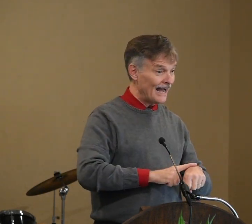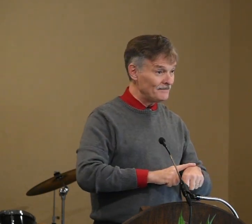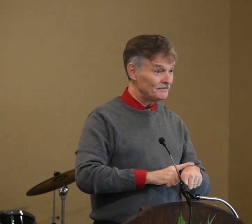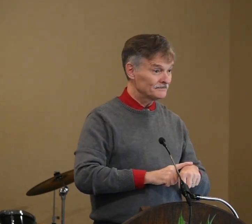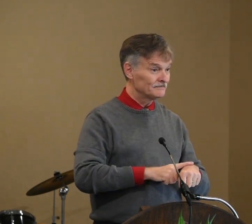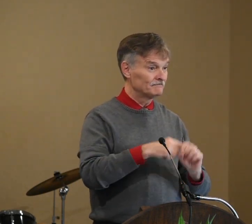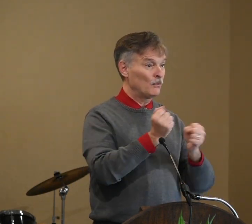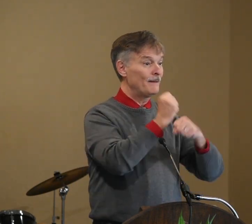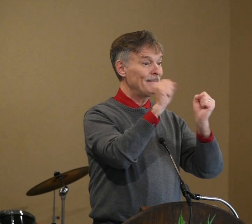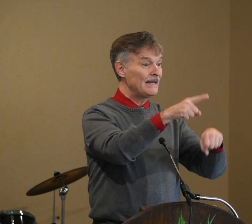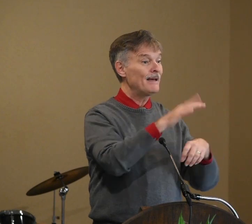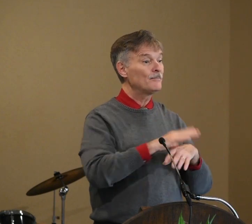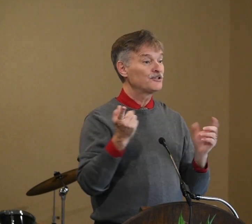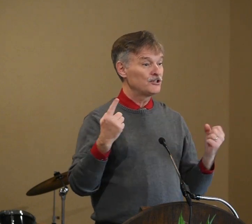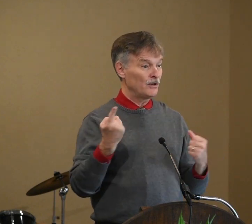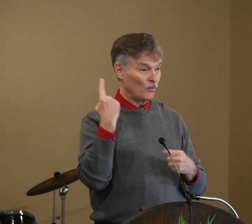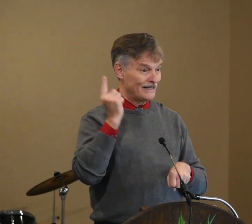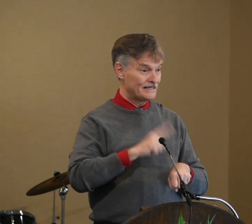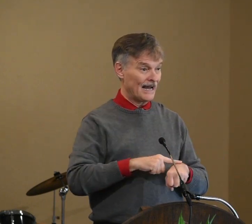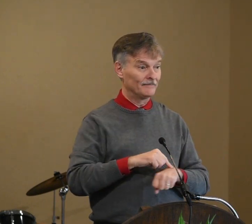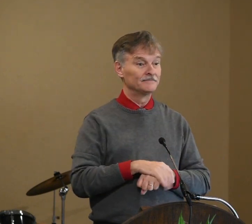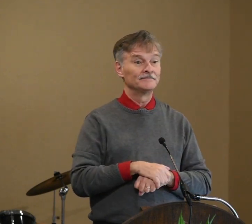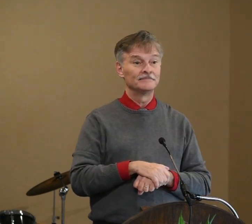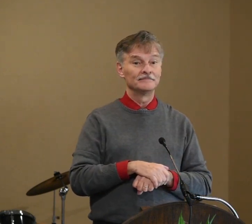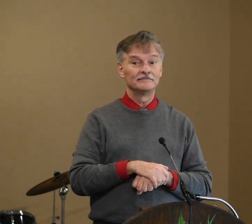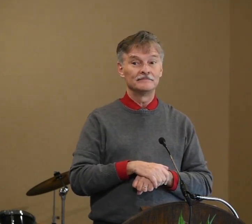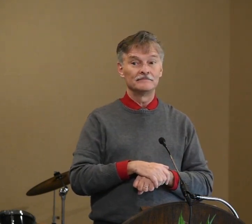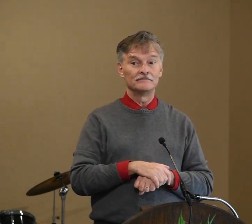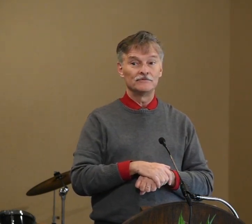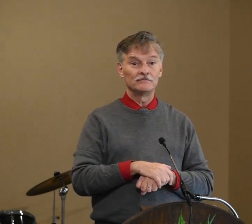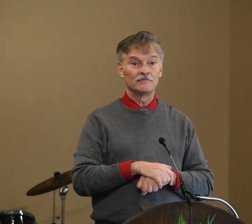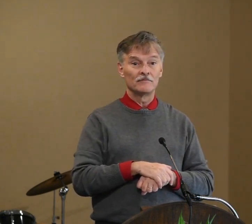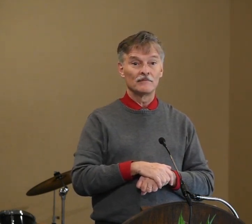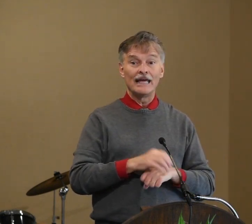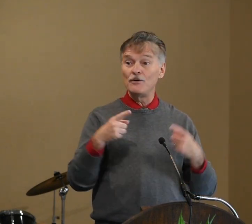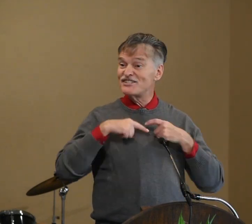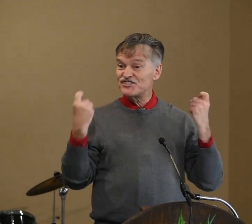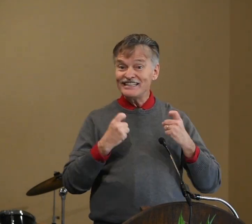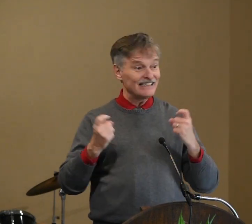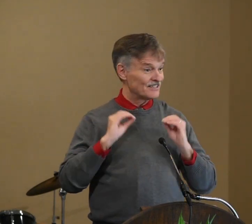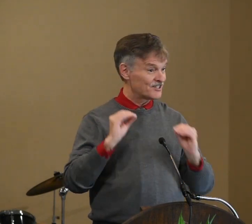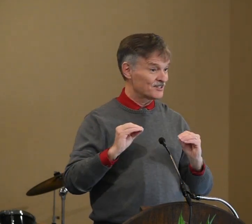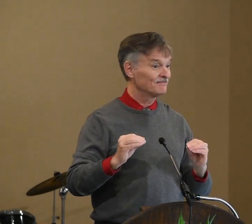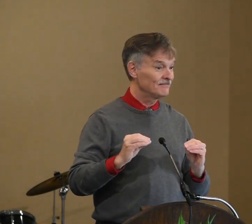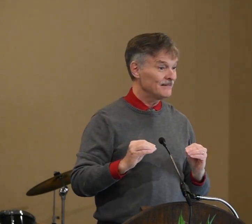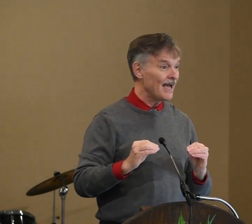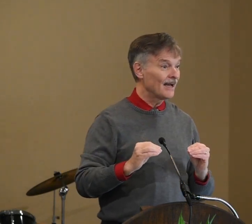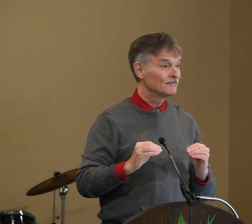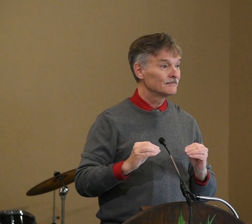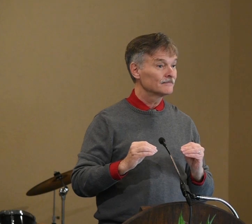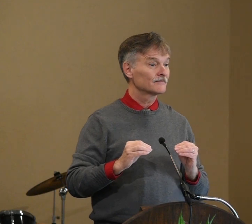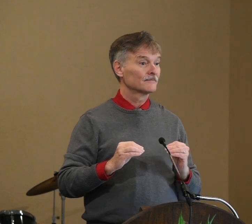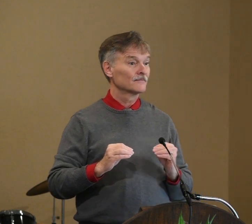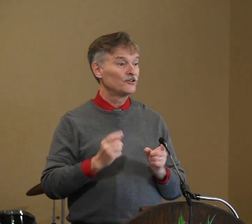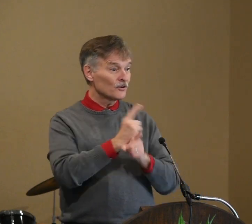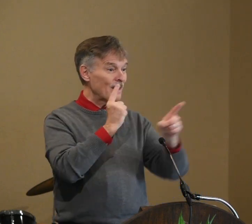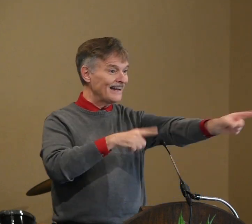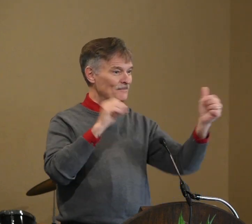One time. But what made him able to do it one time? He was sinless. Yeah. You're right, and I'm going